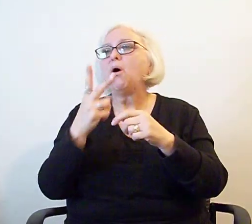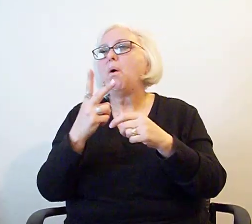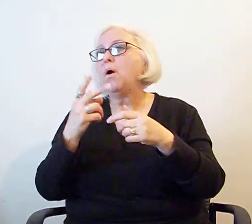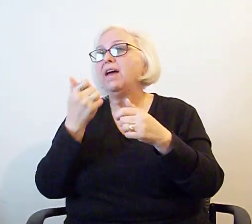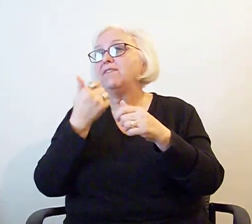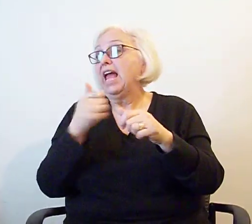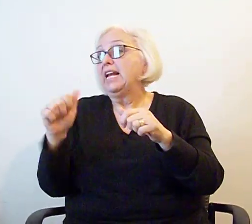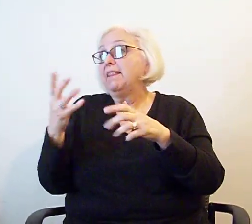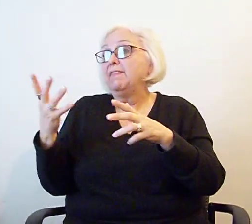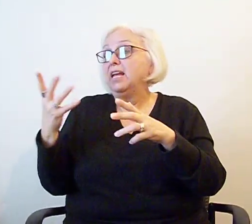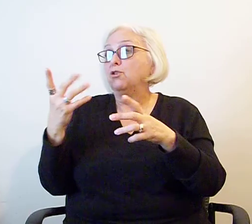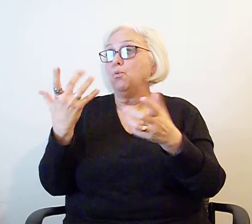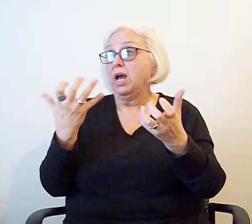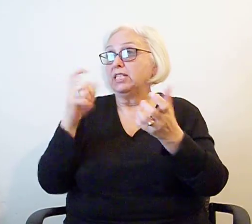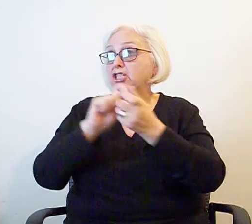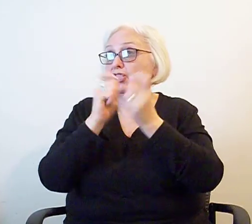anything you might need assistance with.